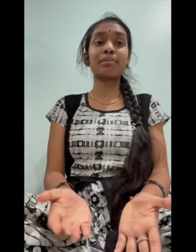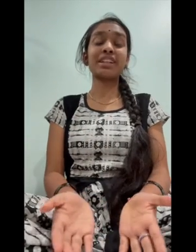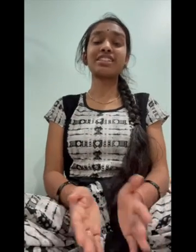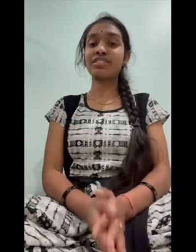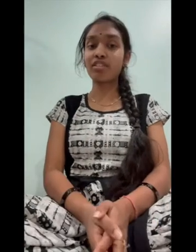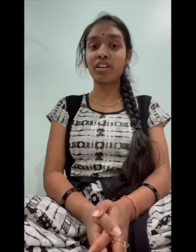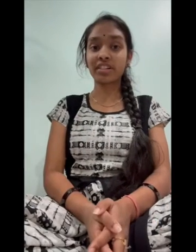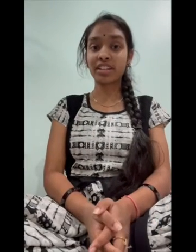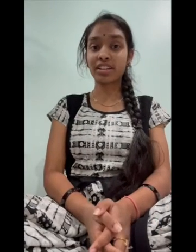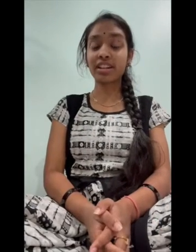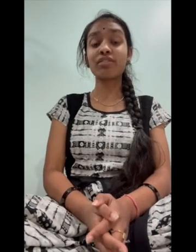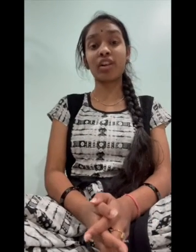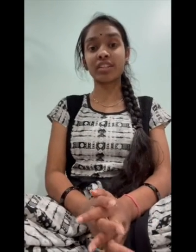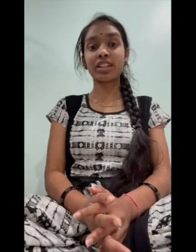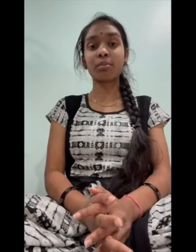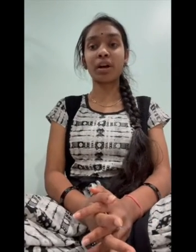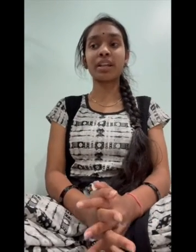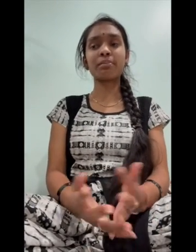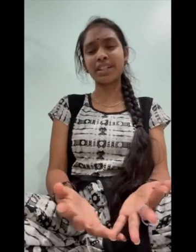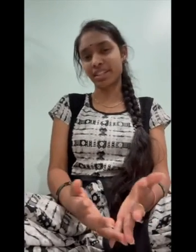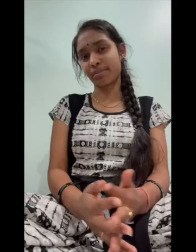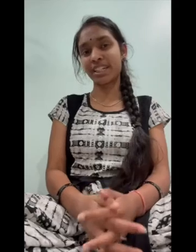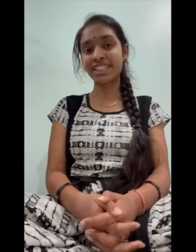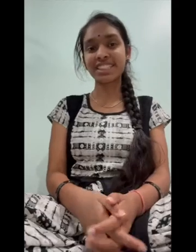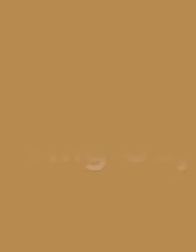commands involving the body, basic commands.